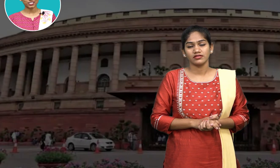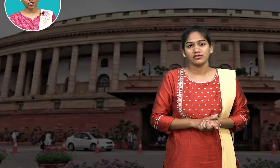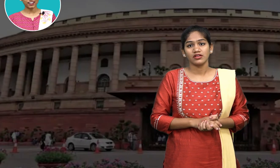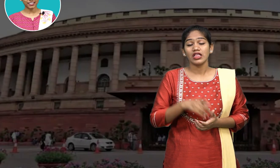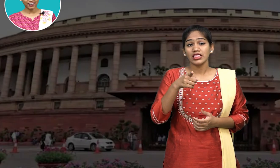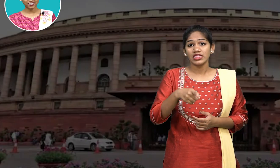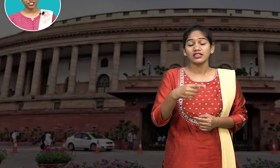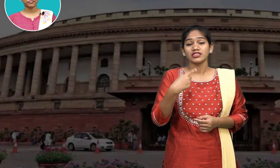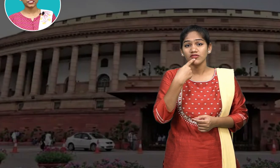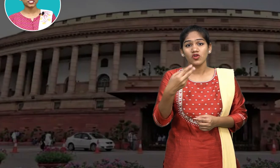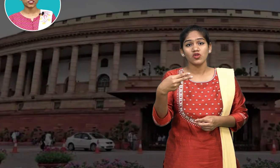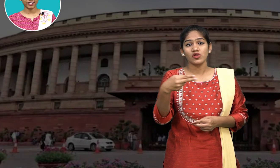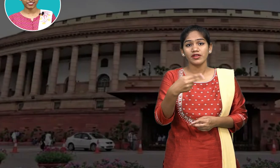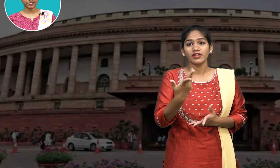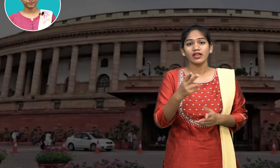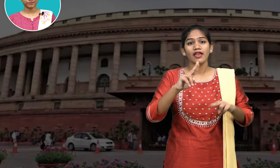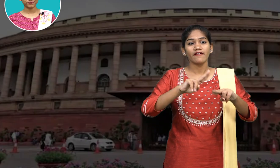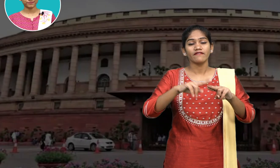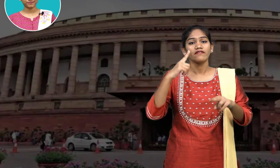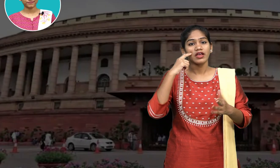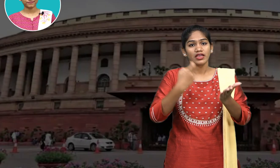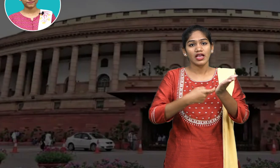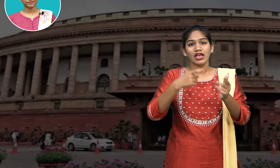This is called as first reading.